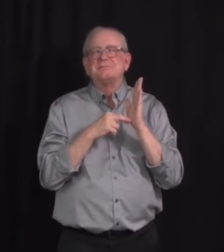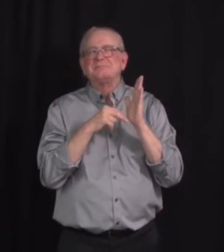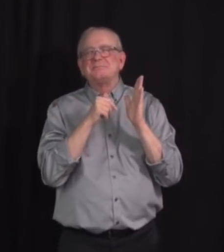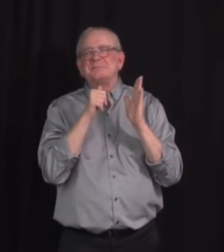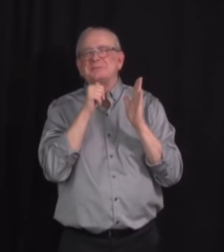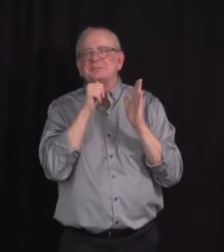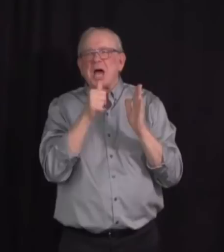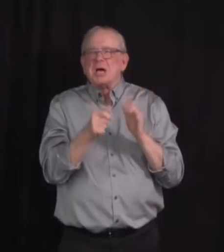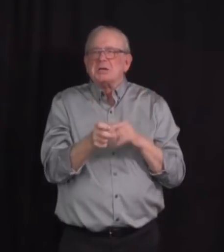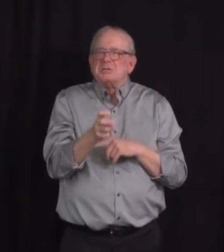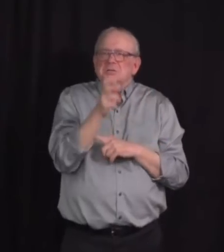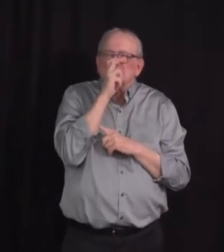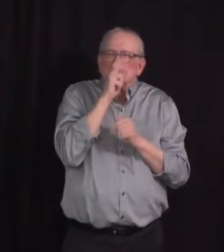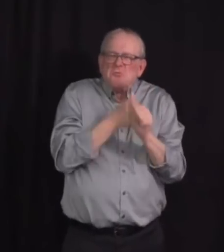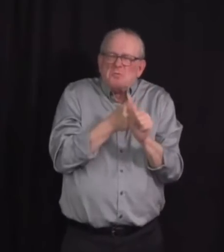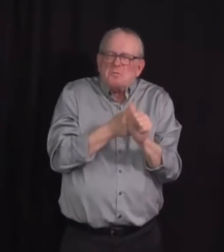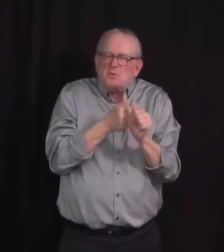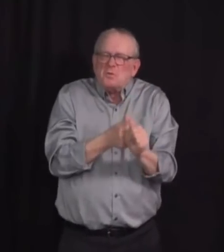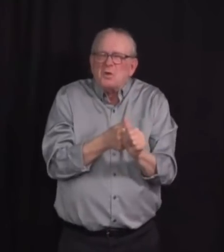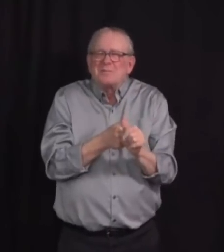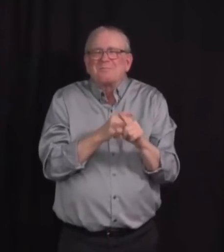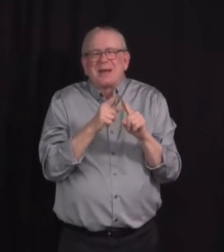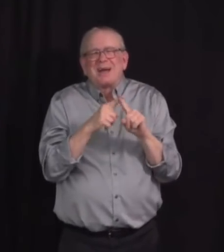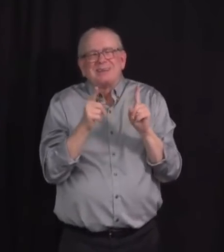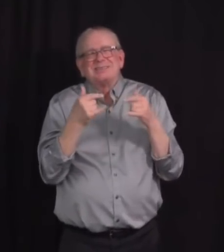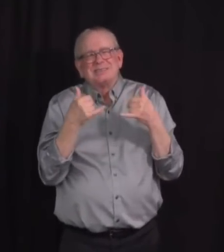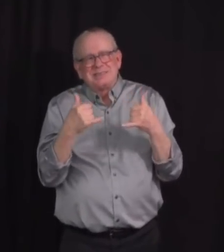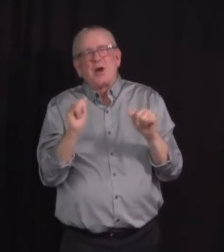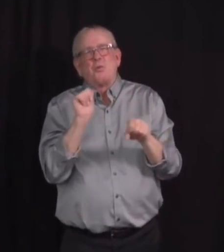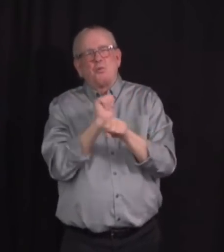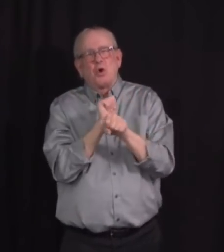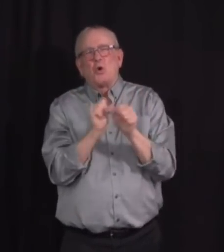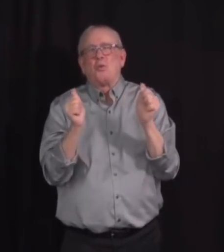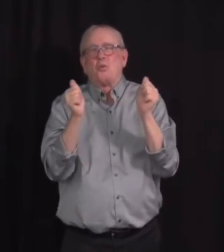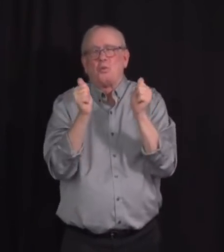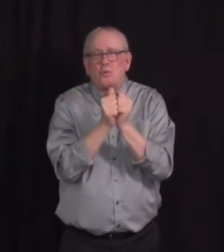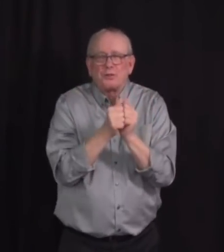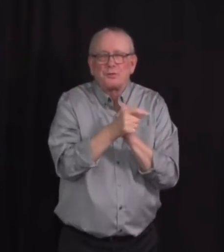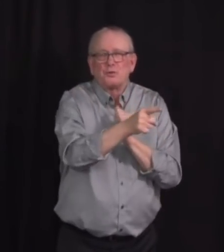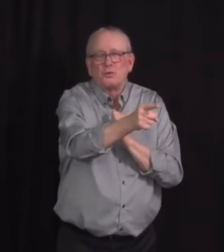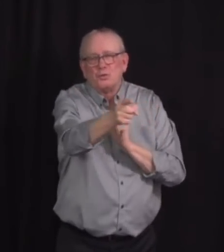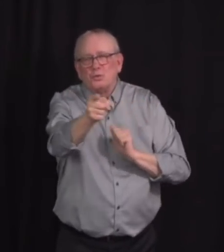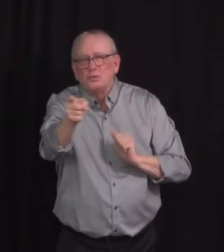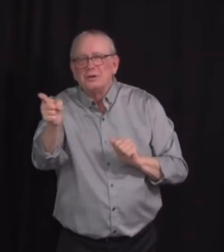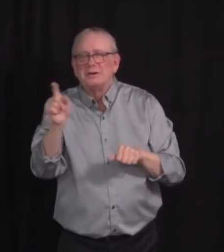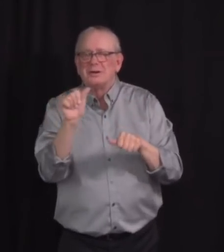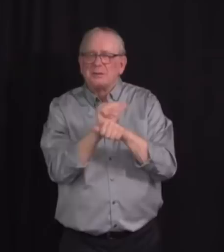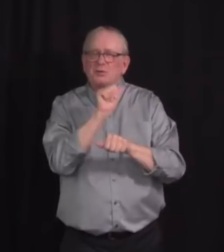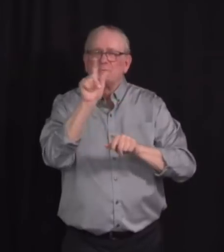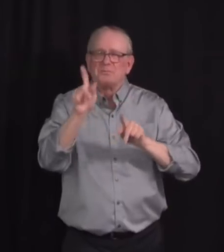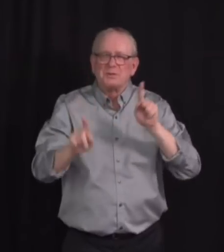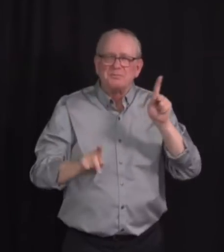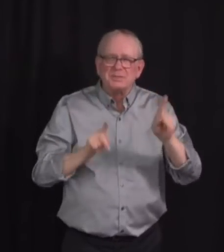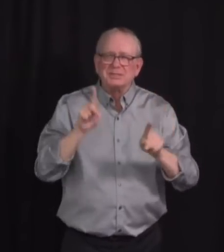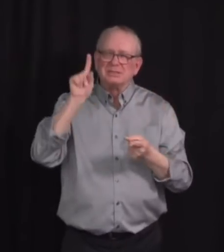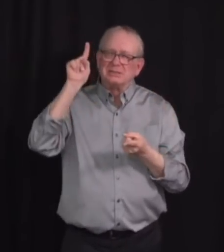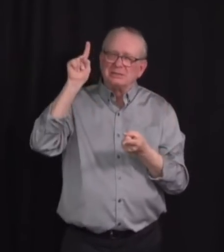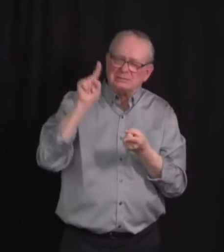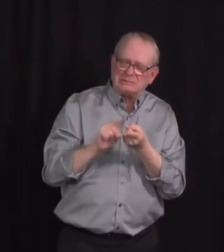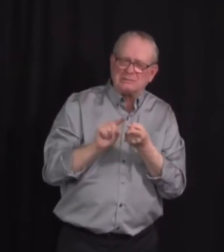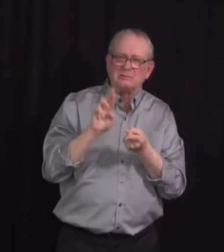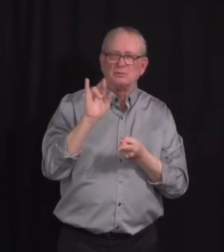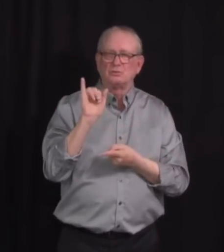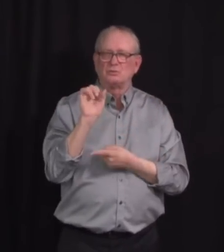as something that we want to work with Albertans to try to reduce the risk. And if small kinds of